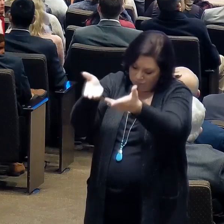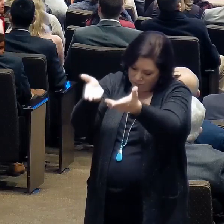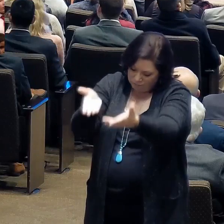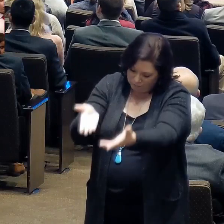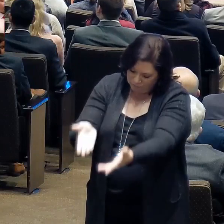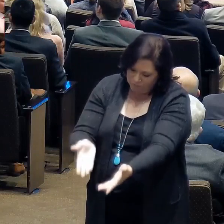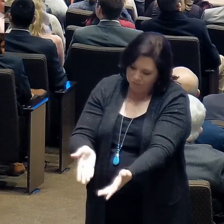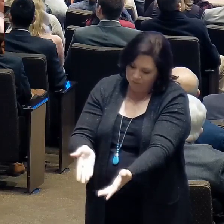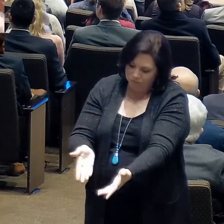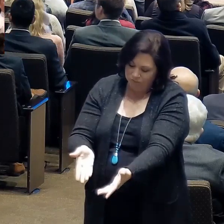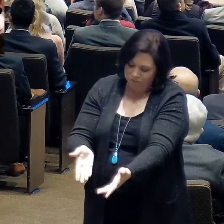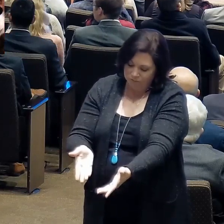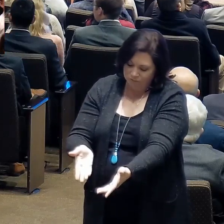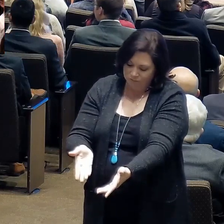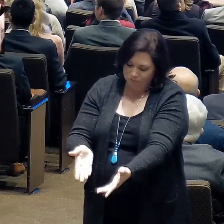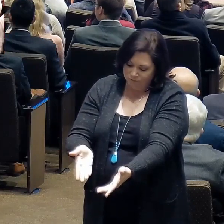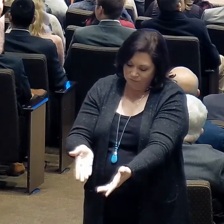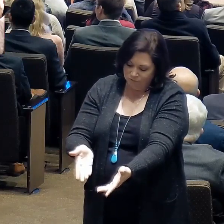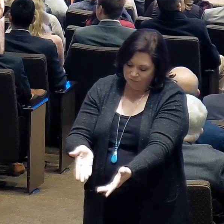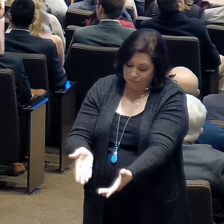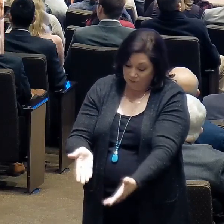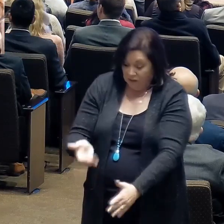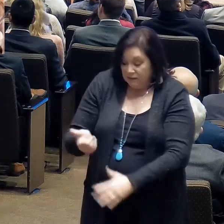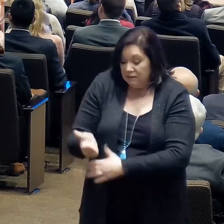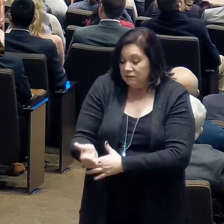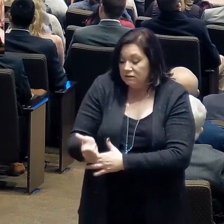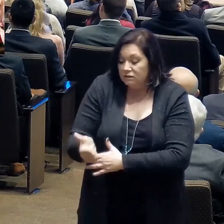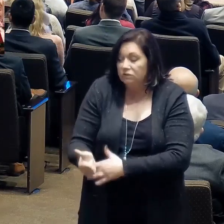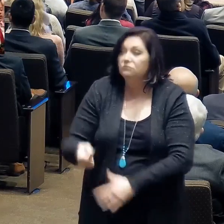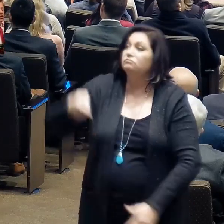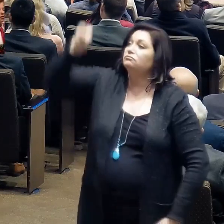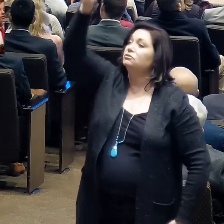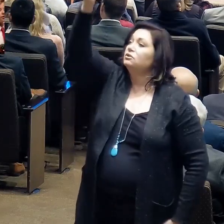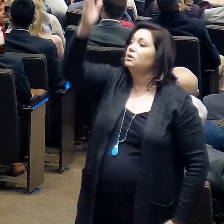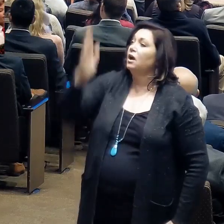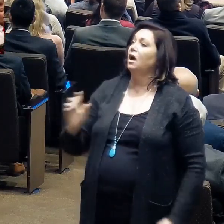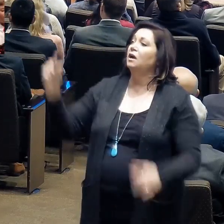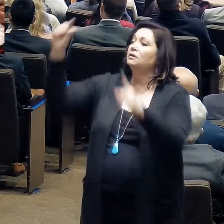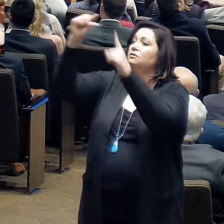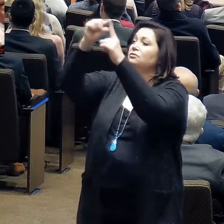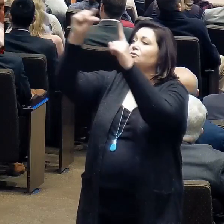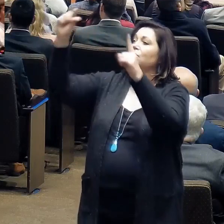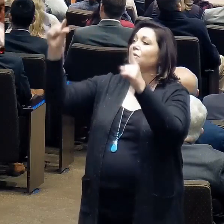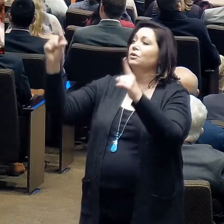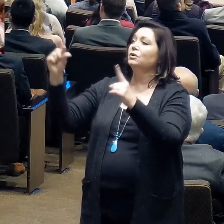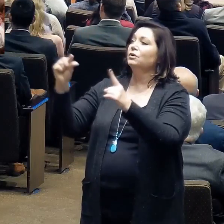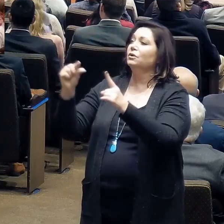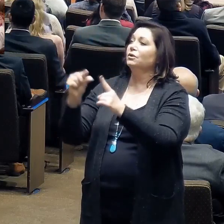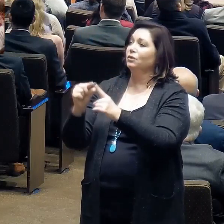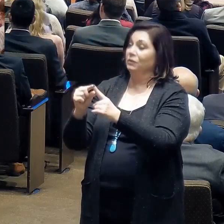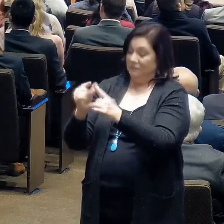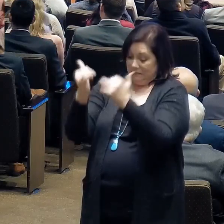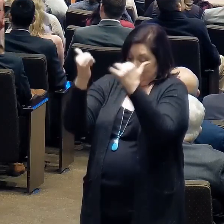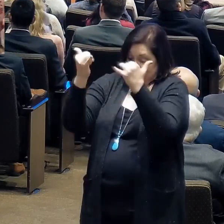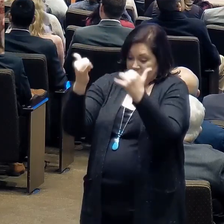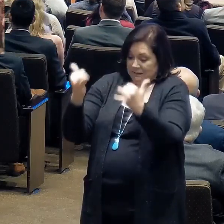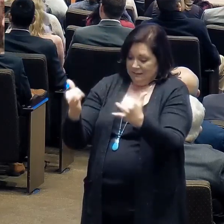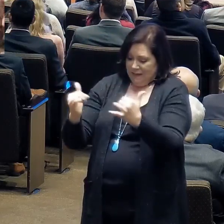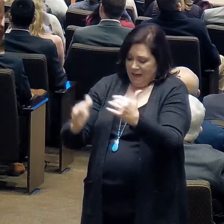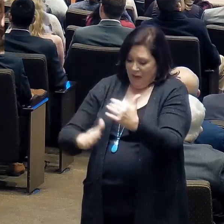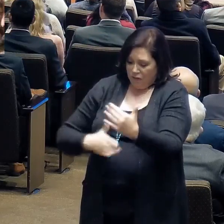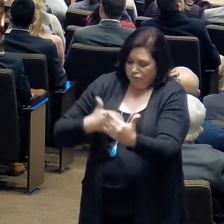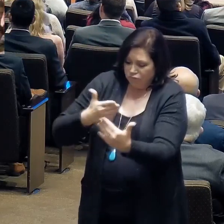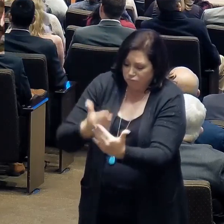give. Amen. of the Father, now